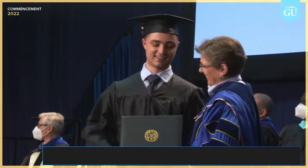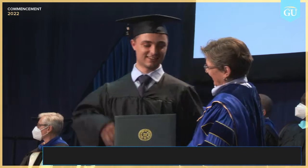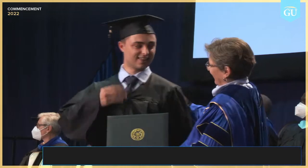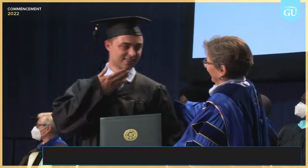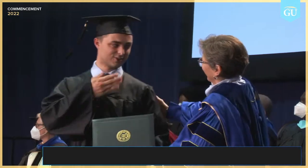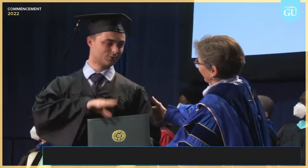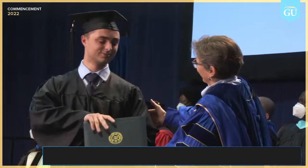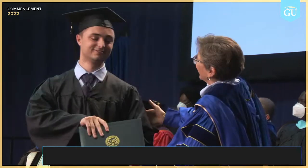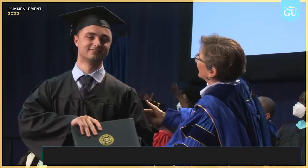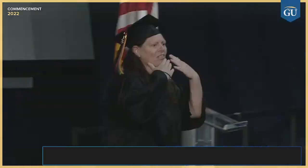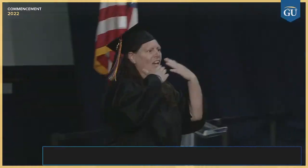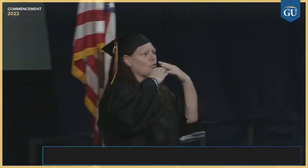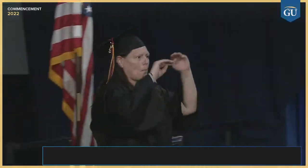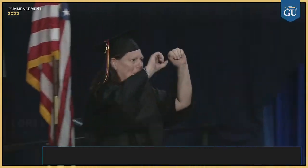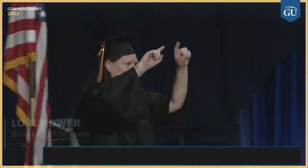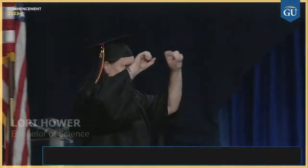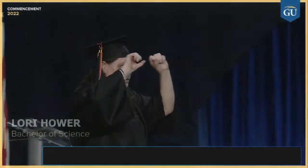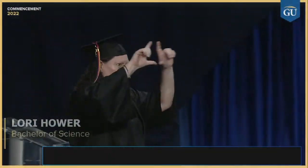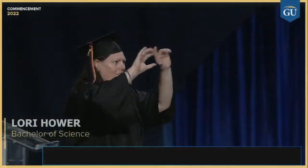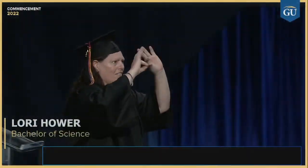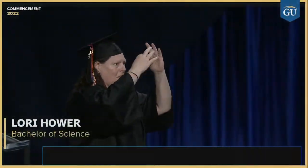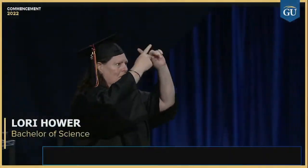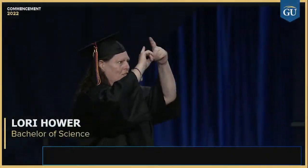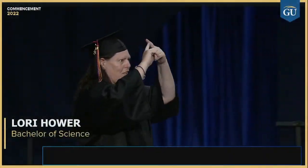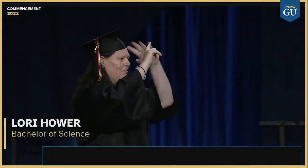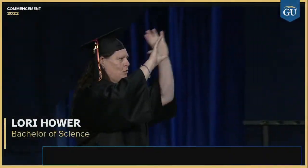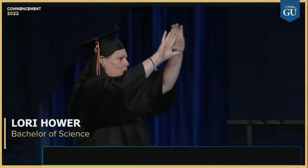Lori Hauer, Bachelor of Science.